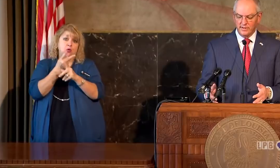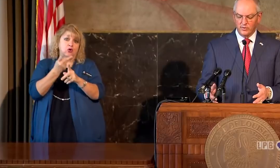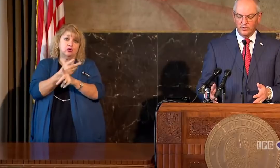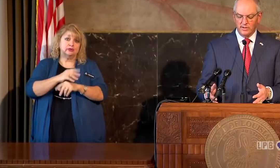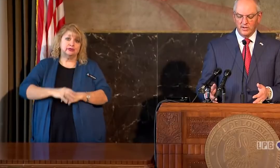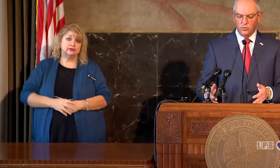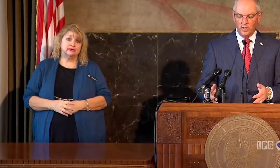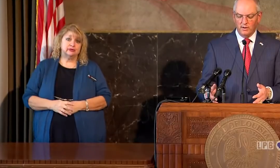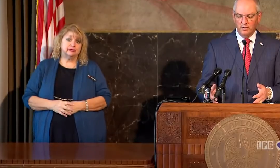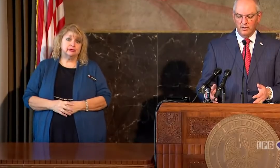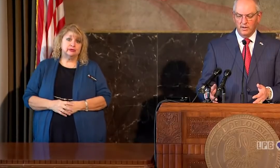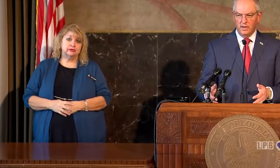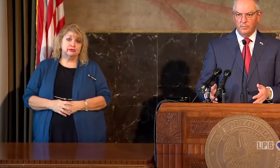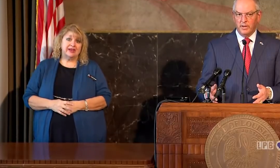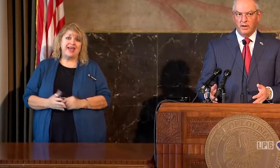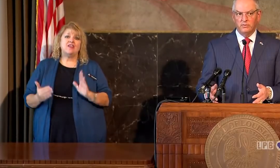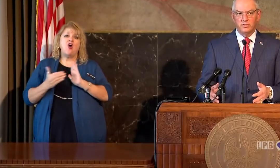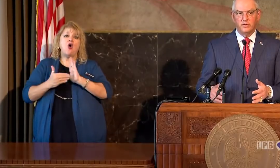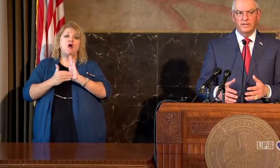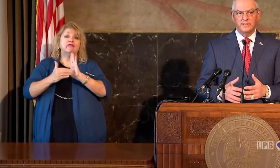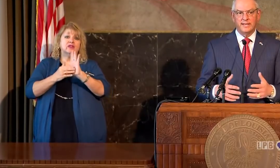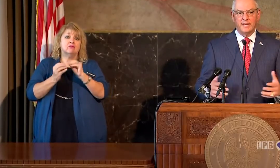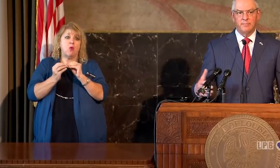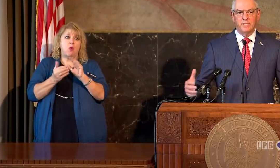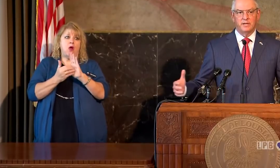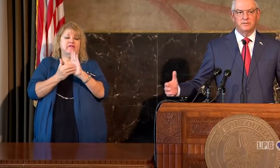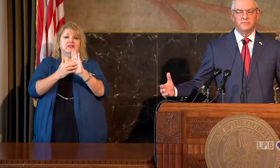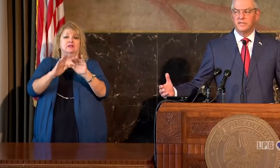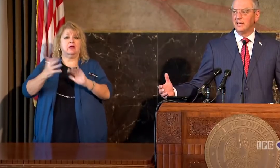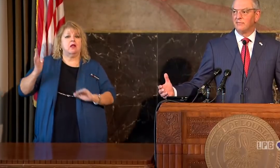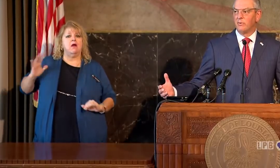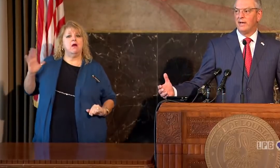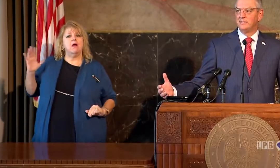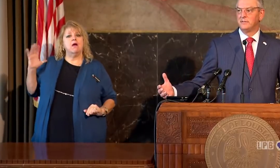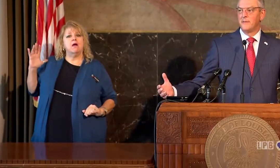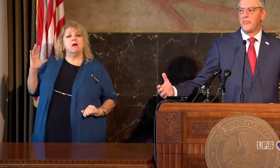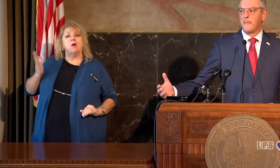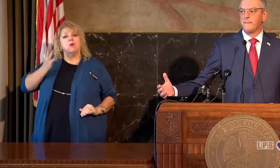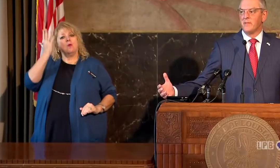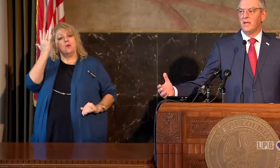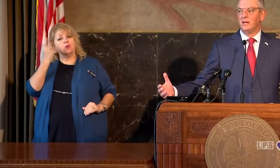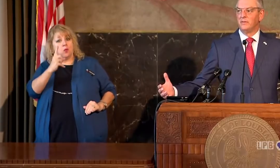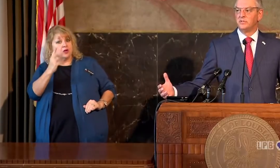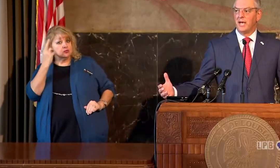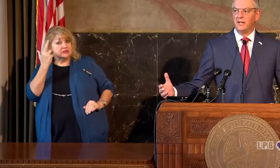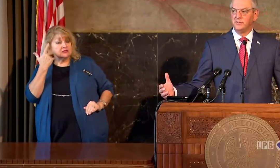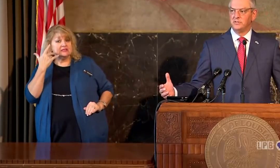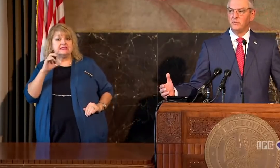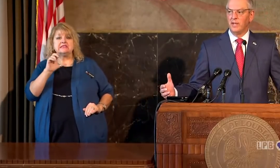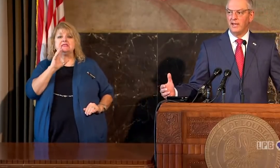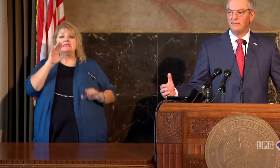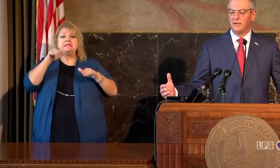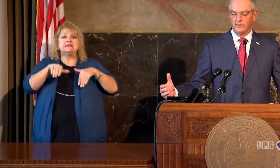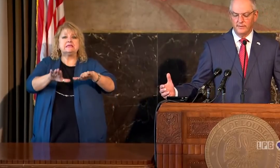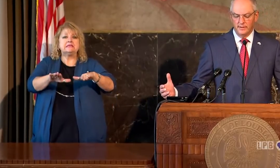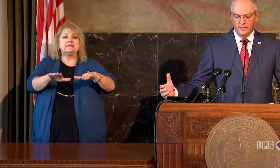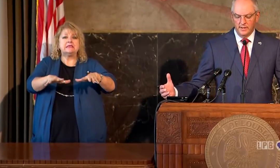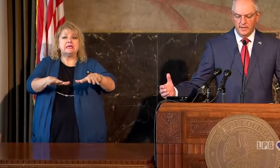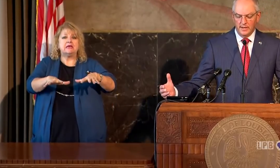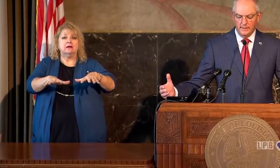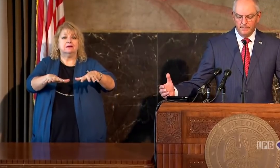frequency is increasing as well. But also I say that because of sea level rise and other challenges that we have